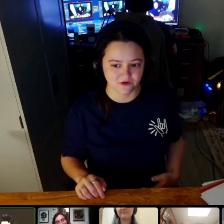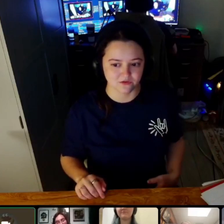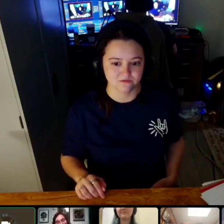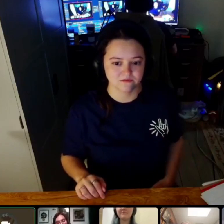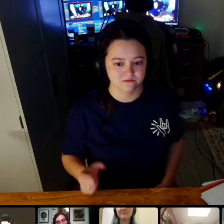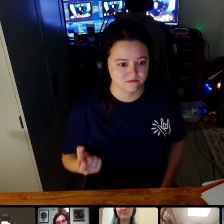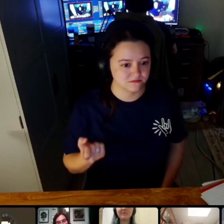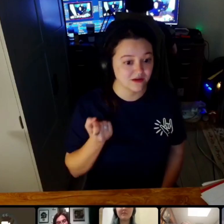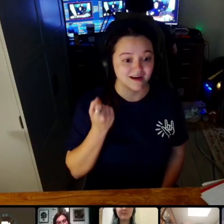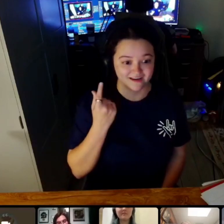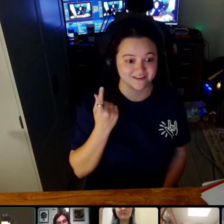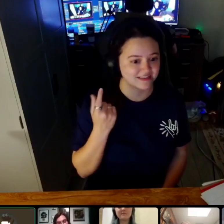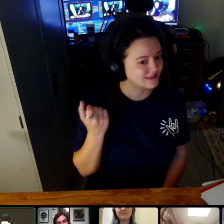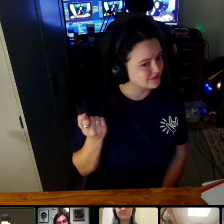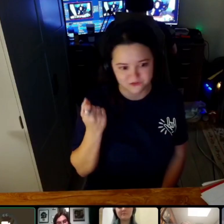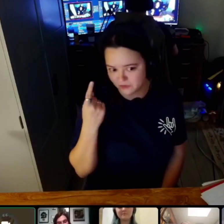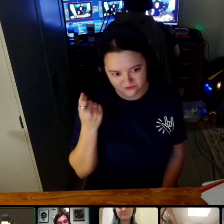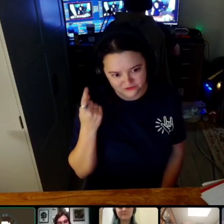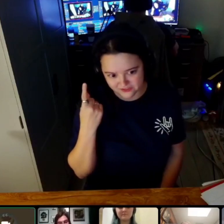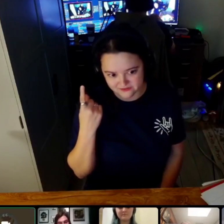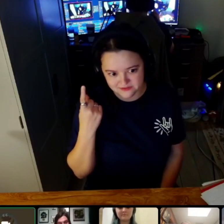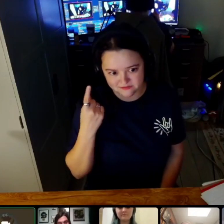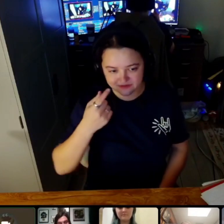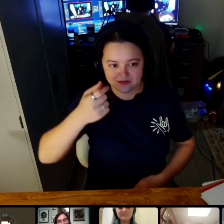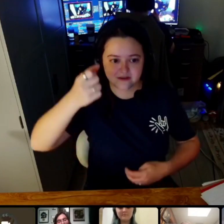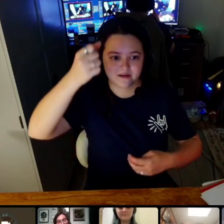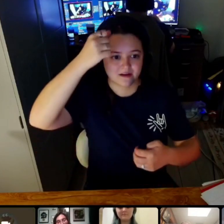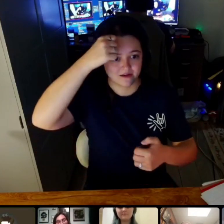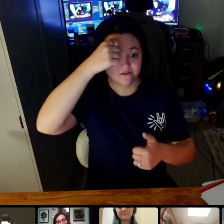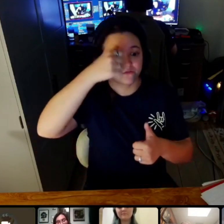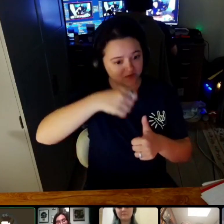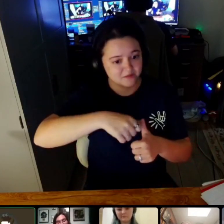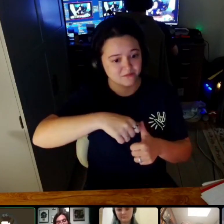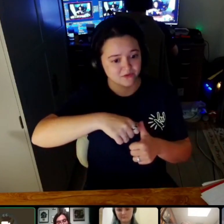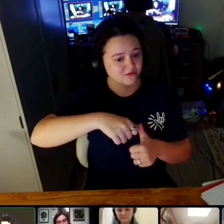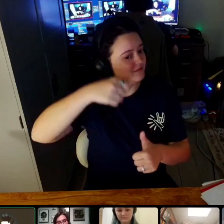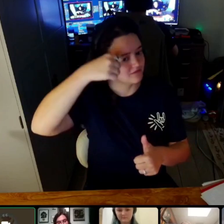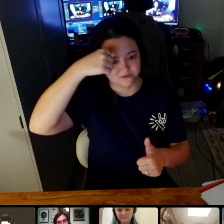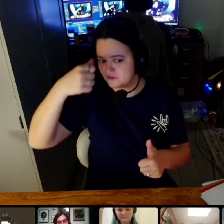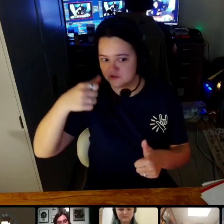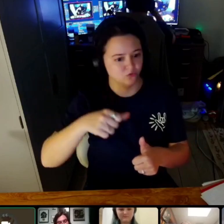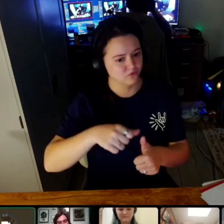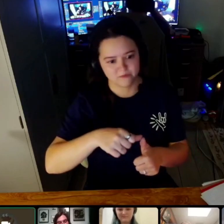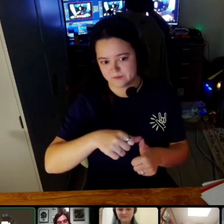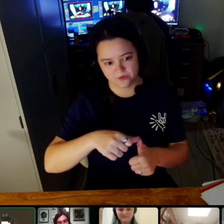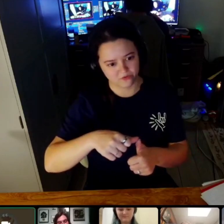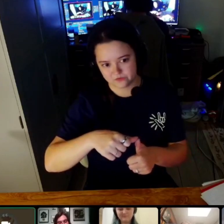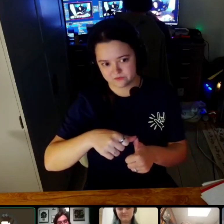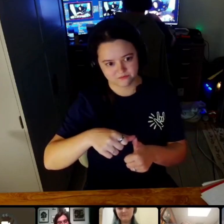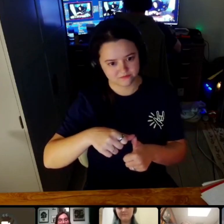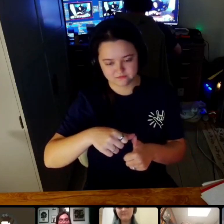So, understand, don't understand. Remember, don't remember.